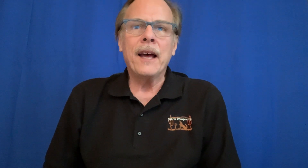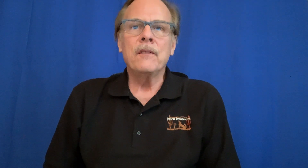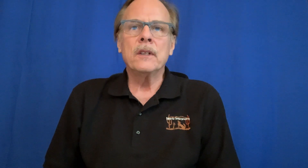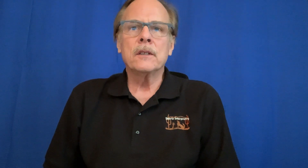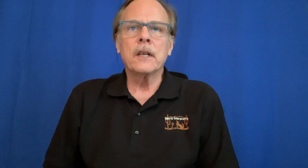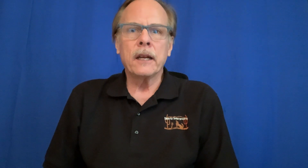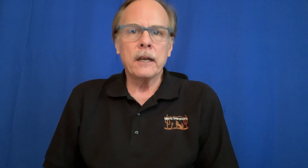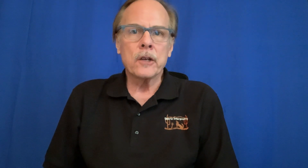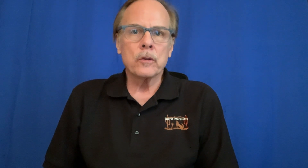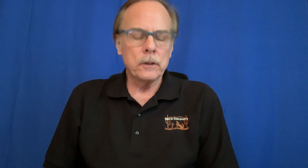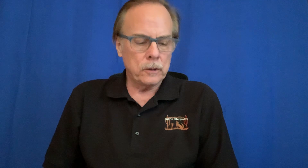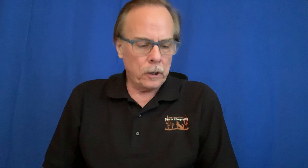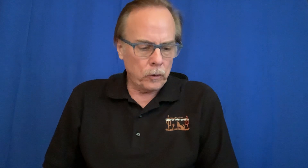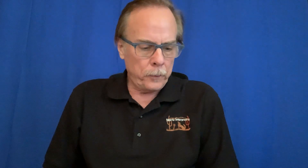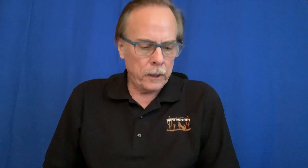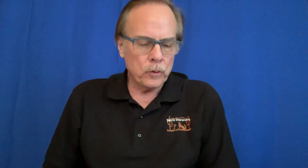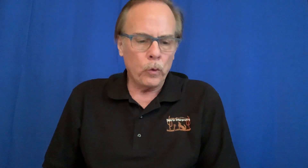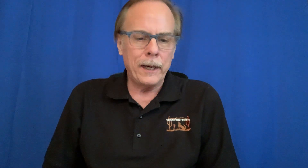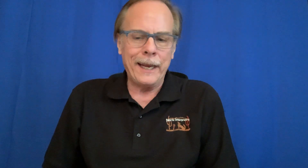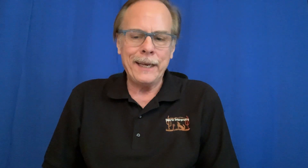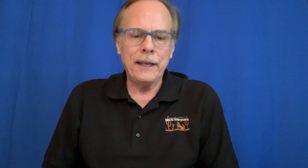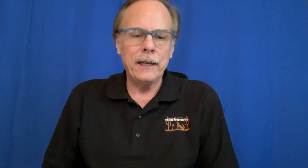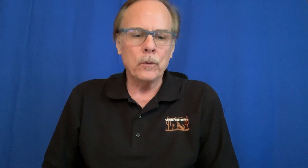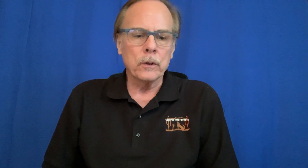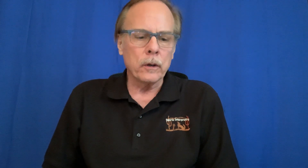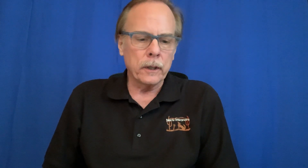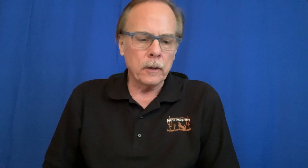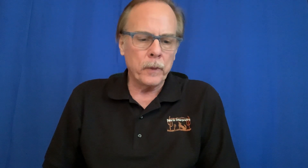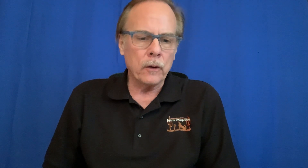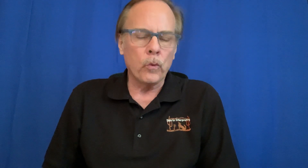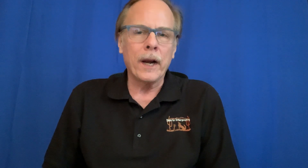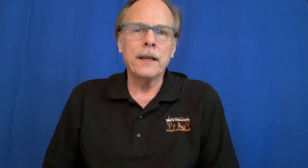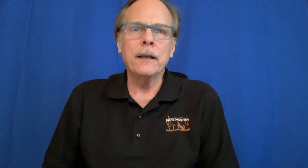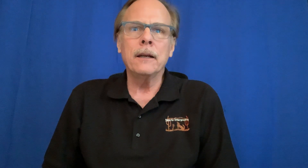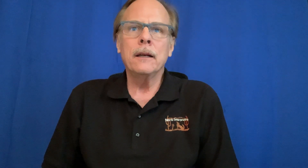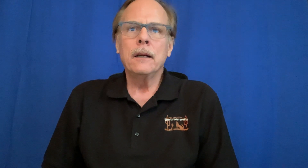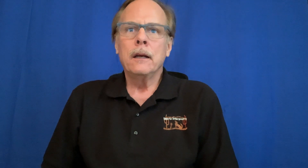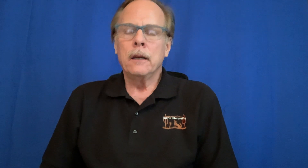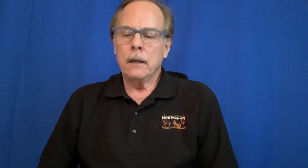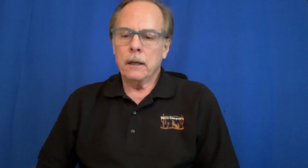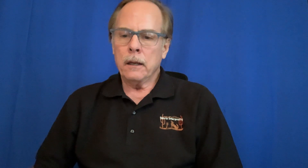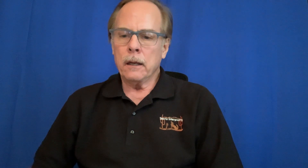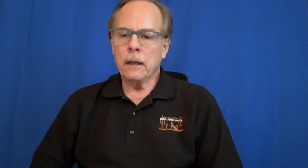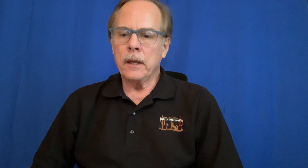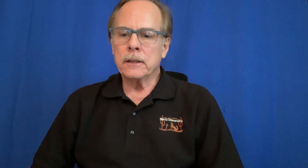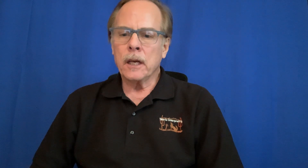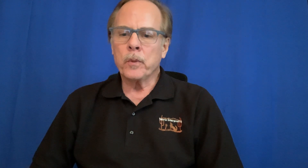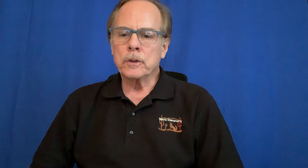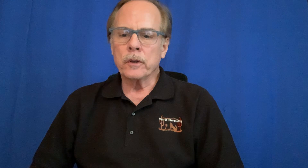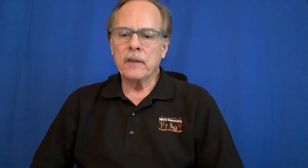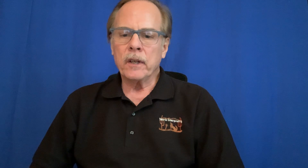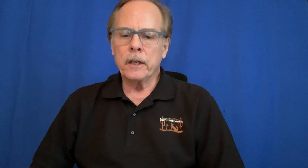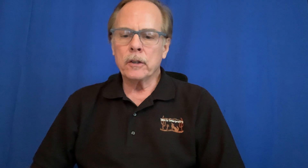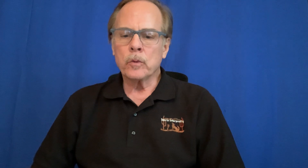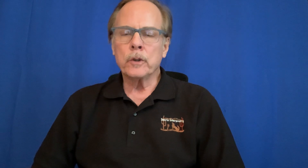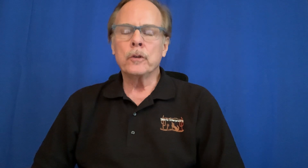4.5 in Signing Naturally, starting on page 188. We're talking about ranking. The examples they're giving here is when you're